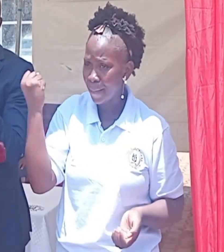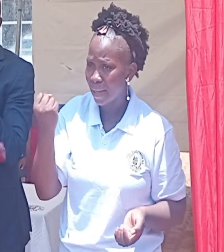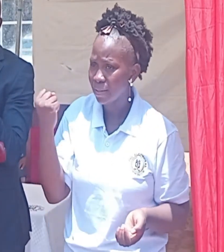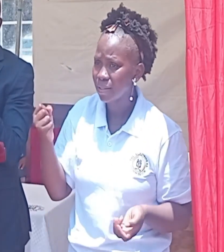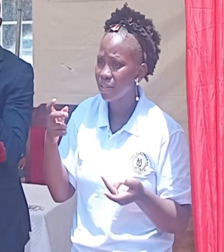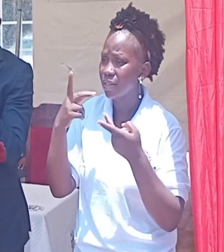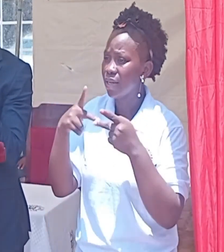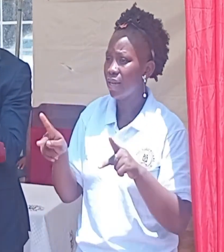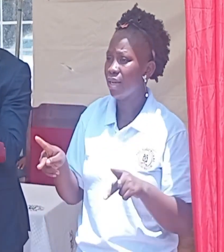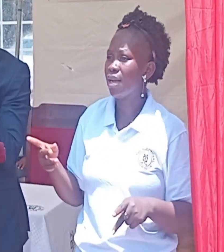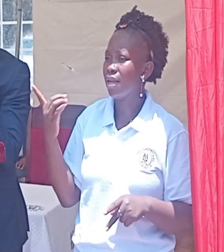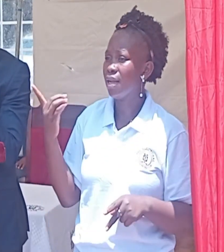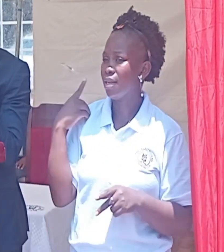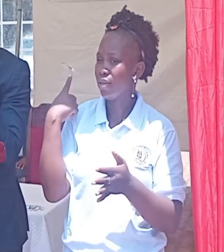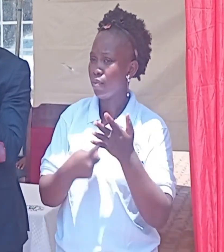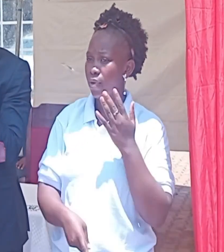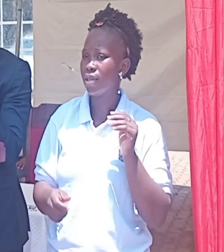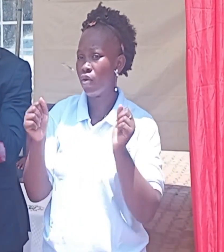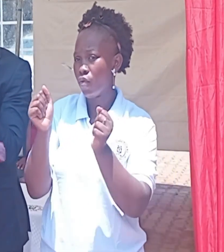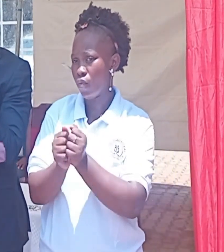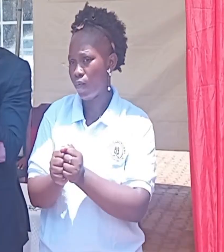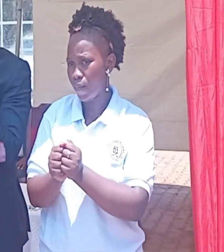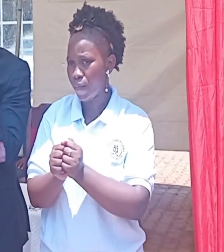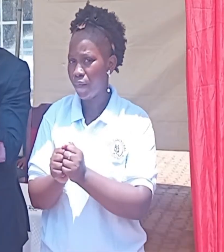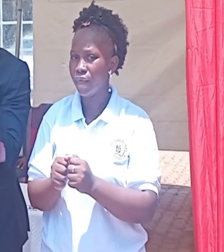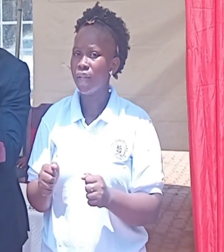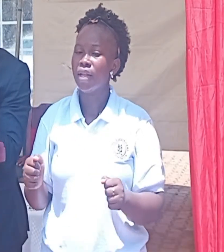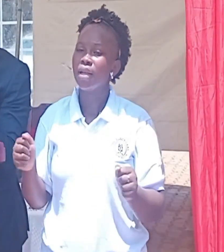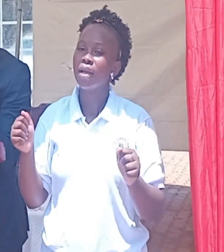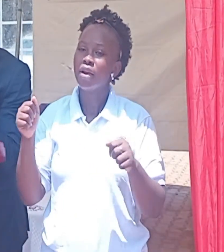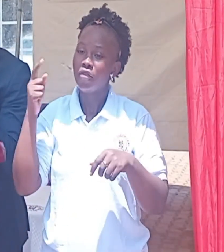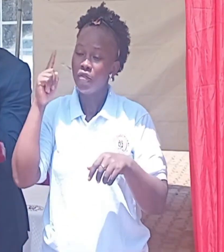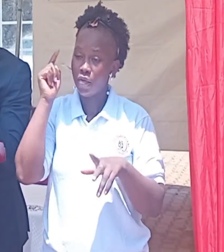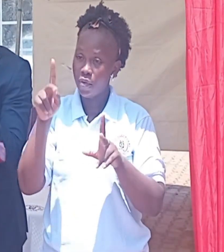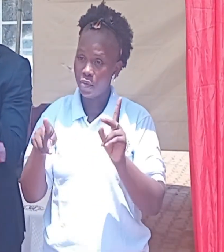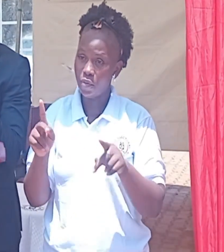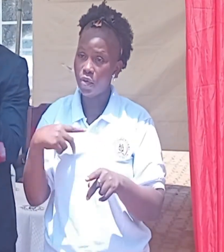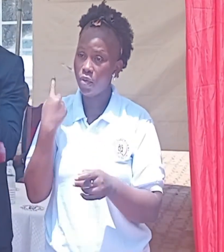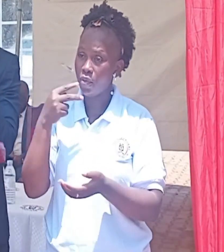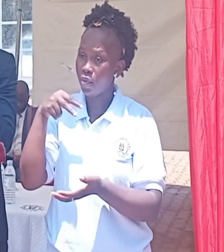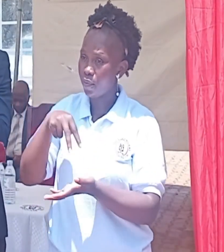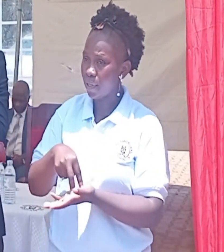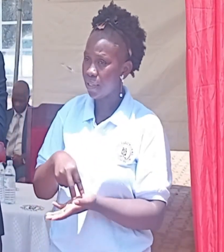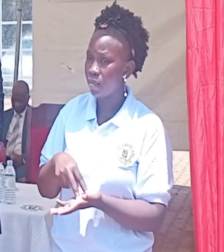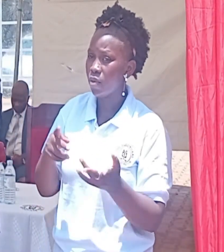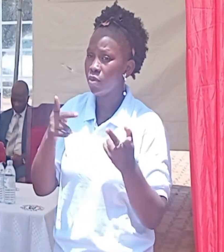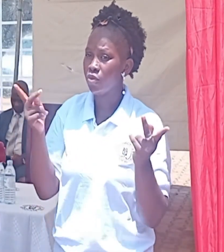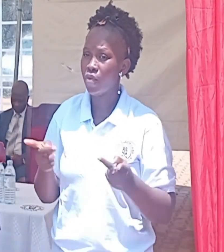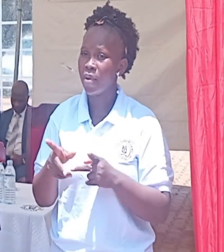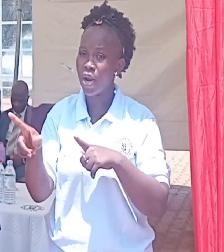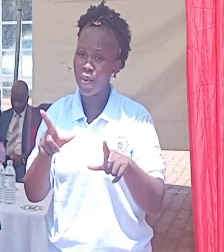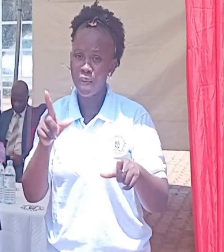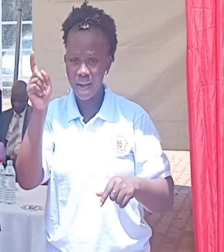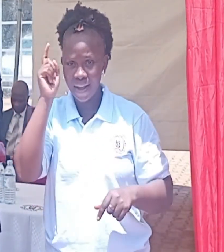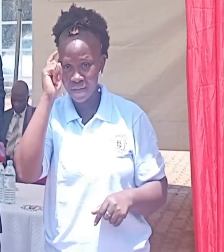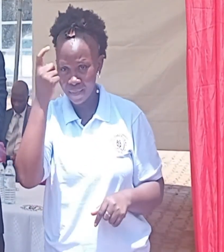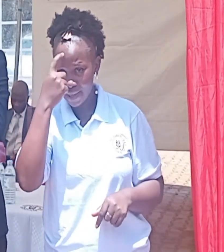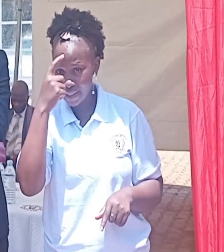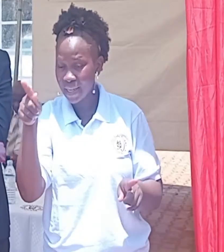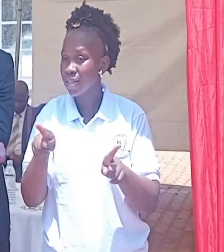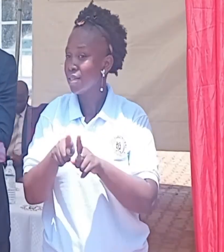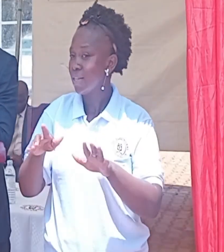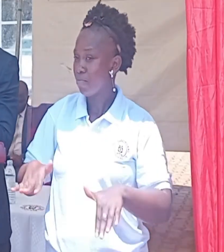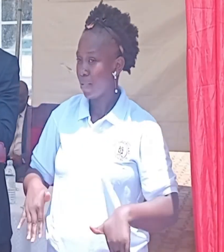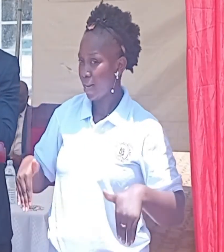zijja kutandika ennaku 10 ku abo beesimbyewo ku bifo bya local government na